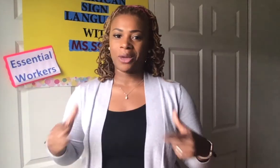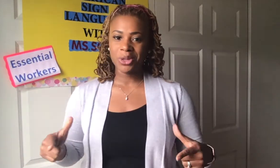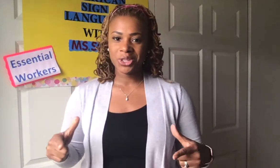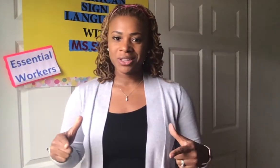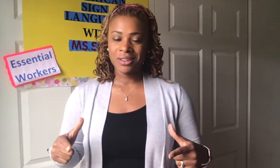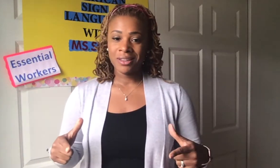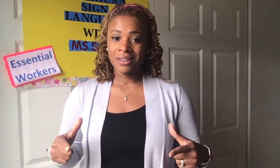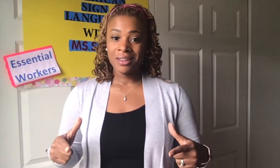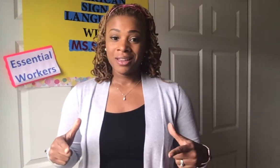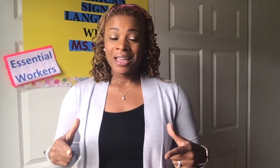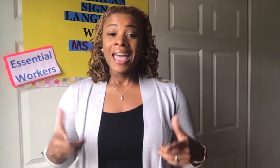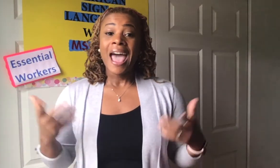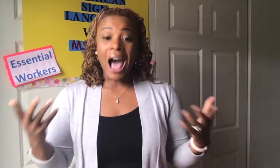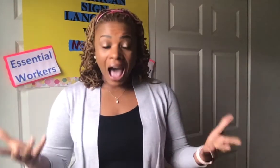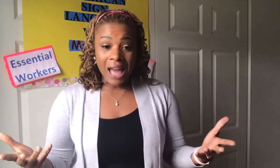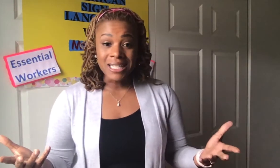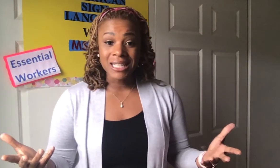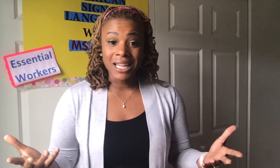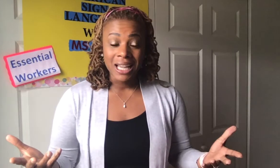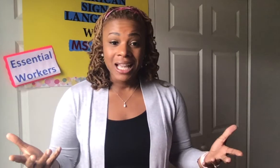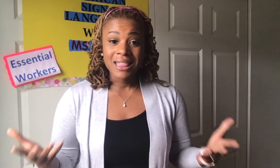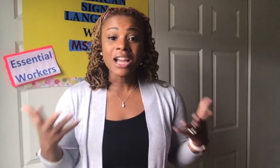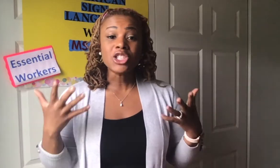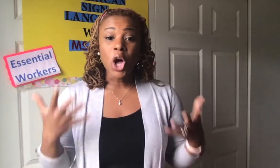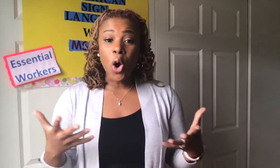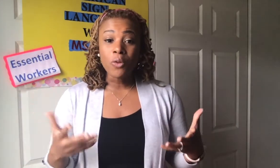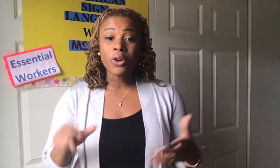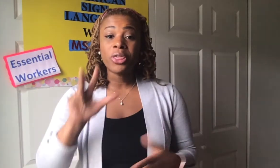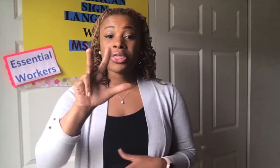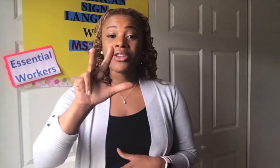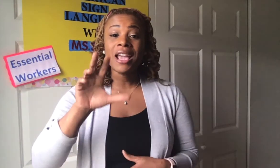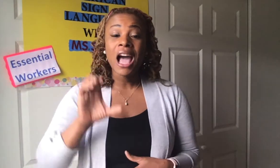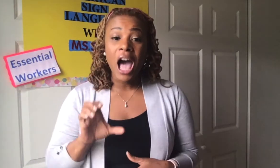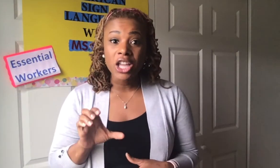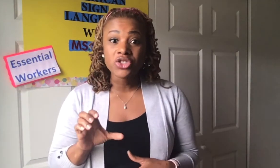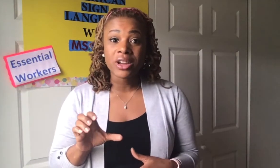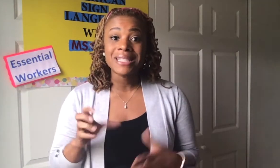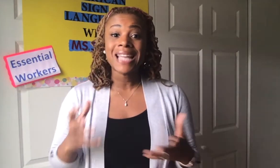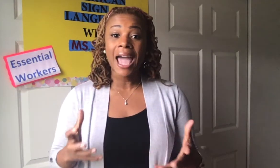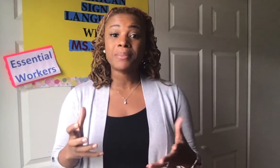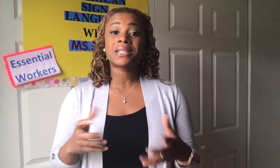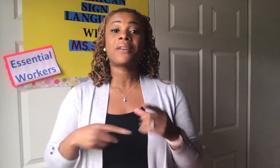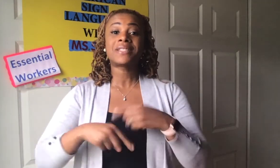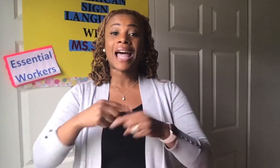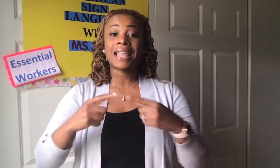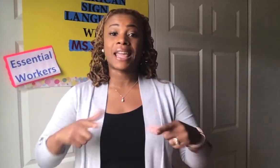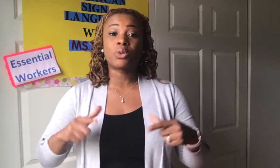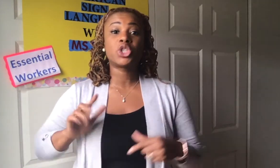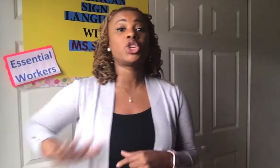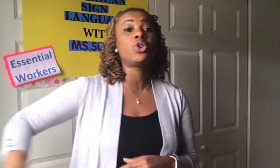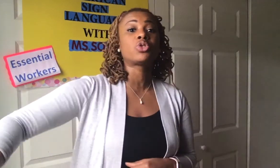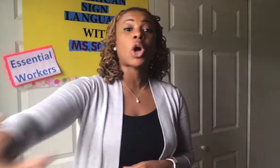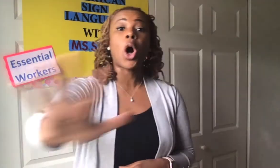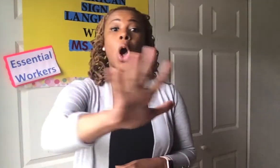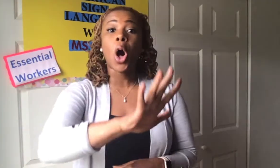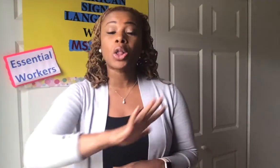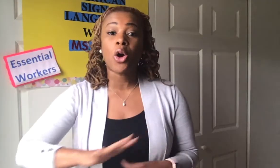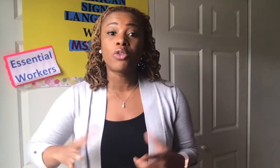Language. Honestly, there's over 300 types of sign language used all over the